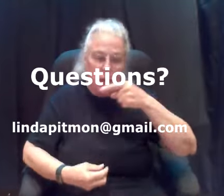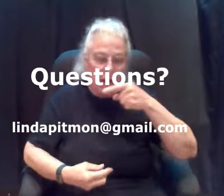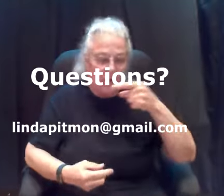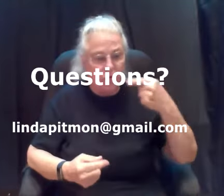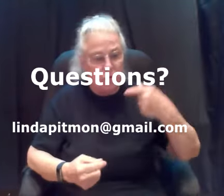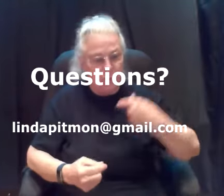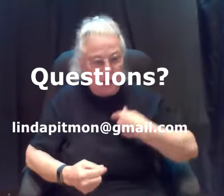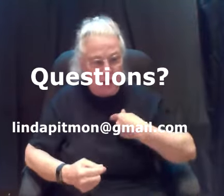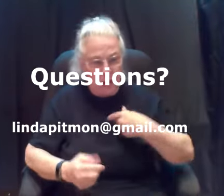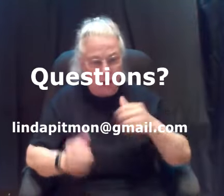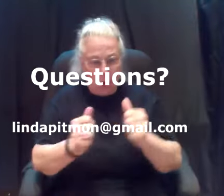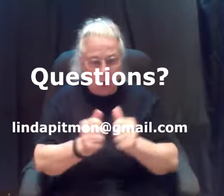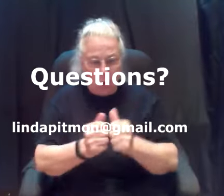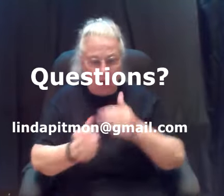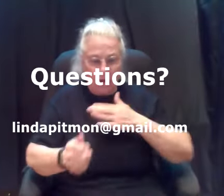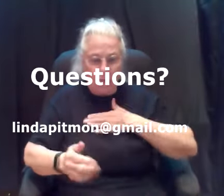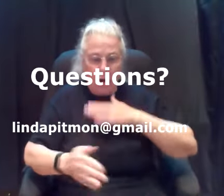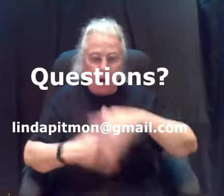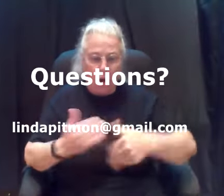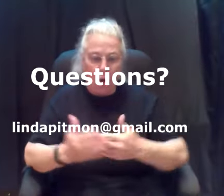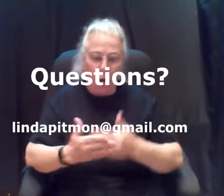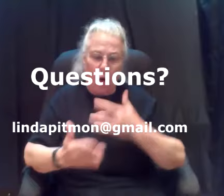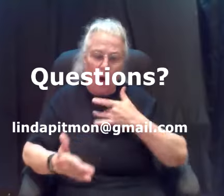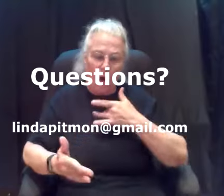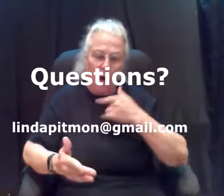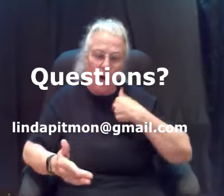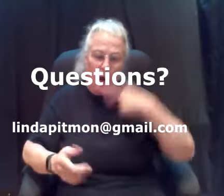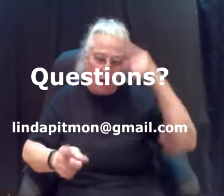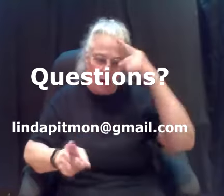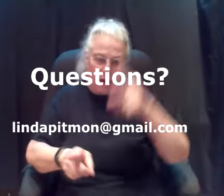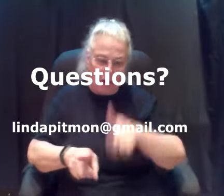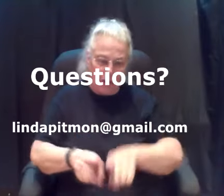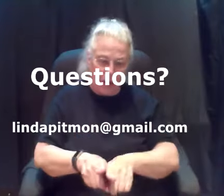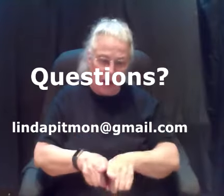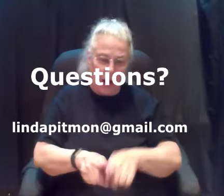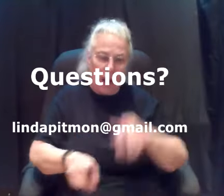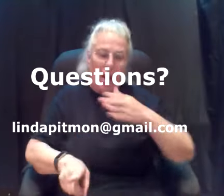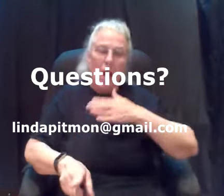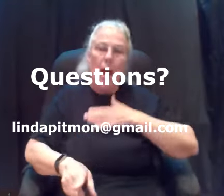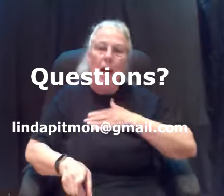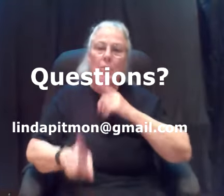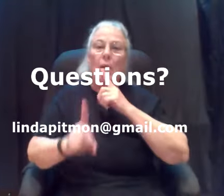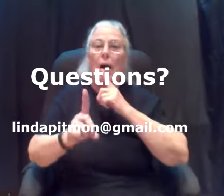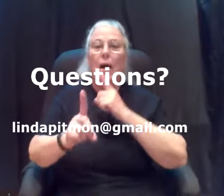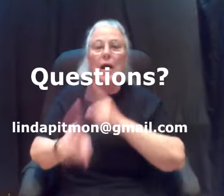speaks to me, with my whole heart I'll agree, and my